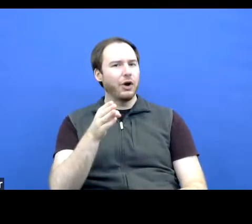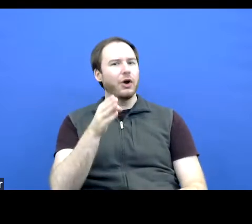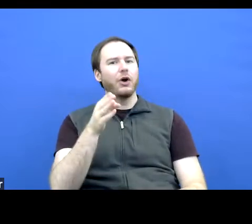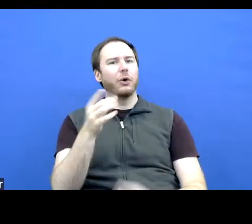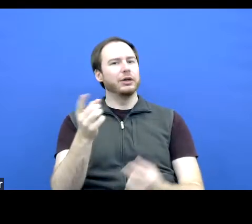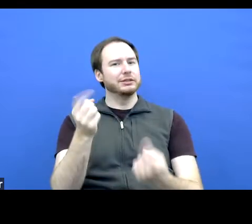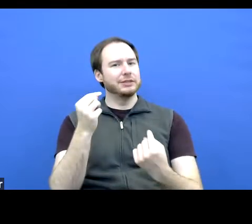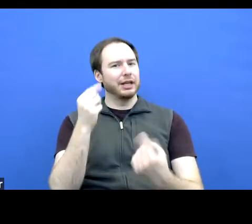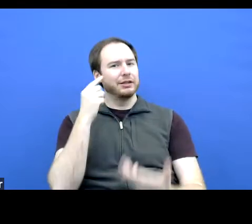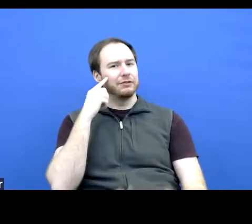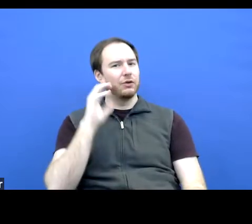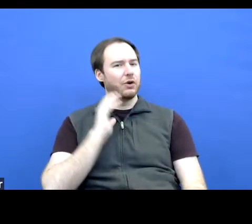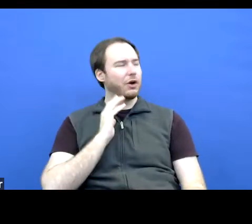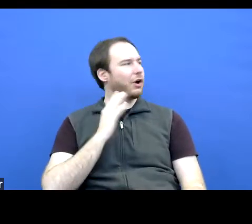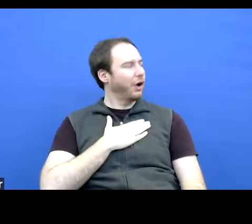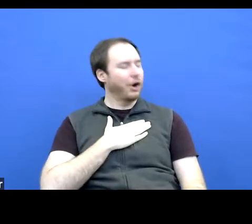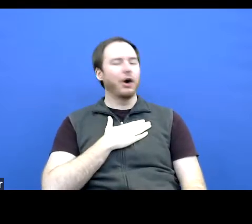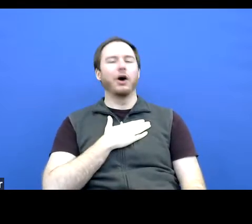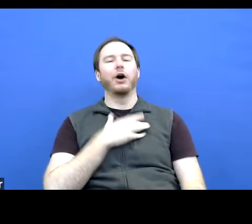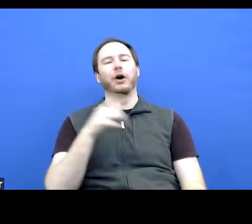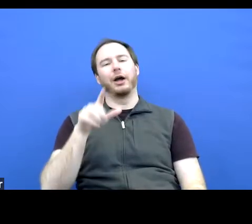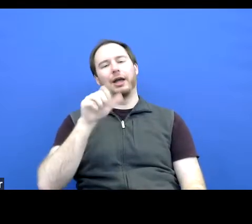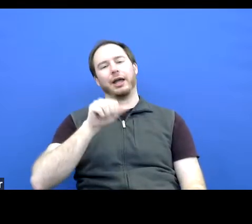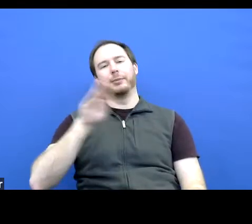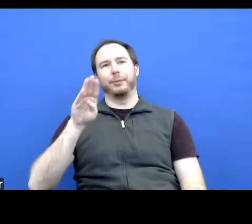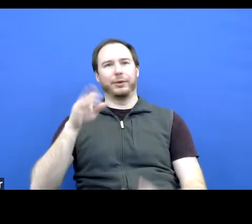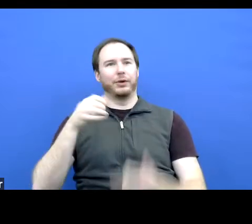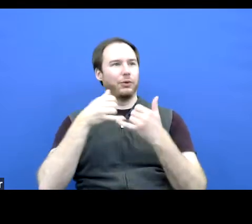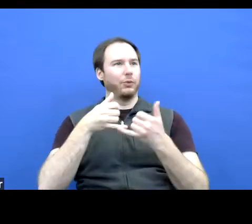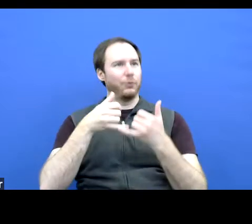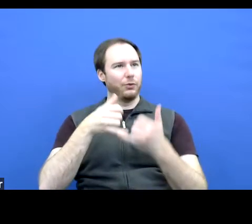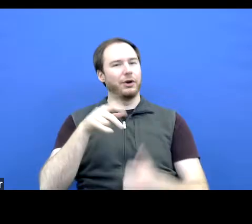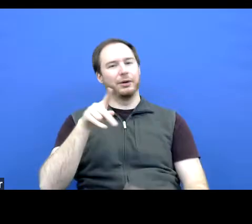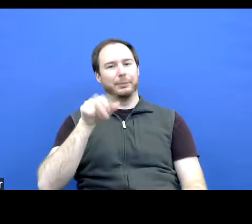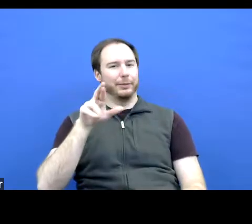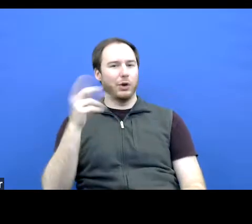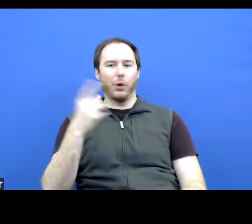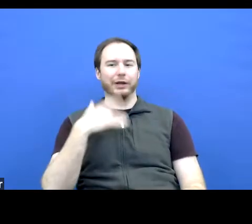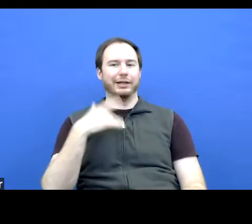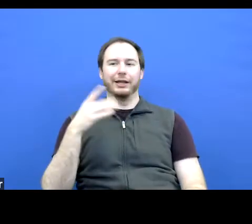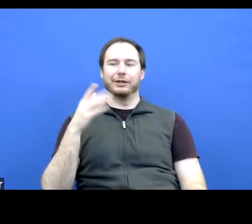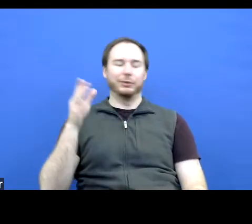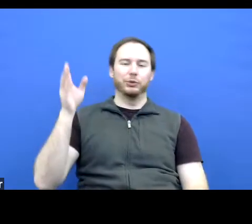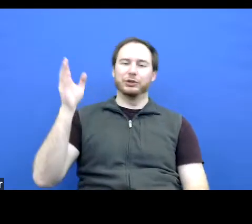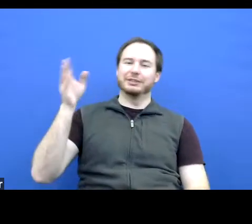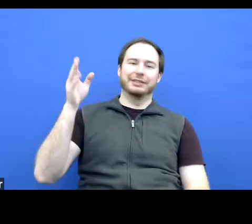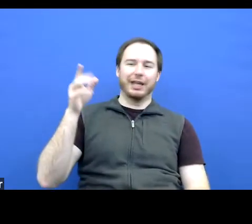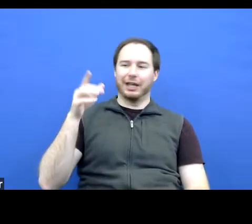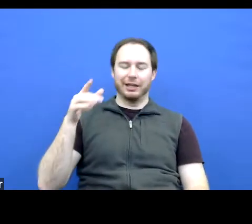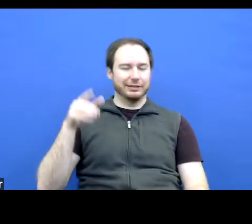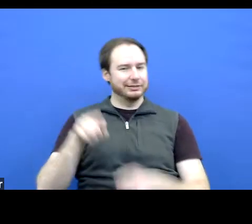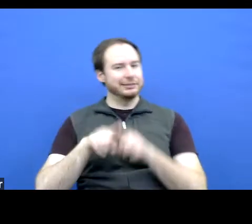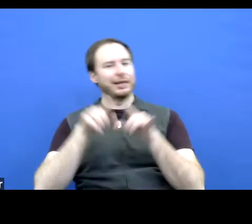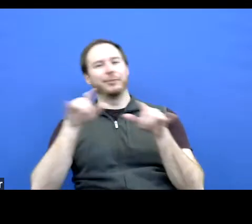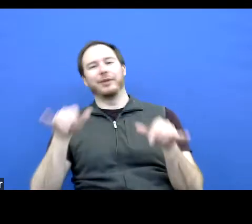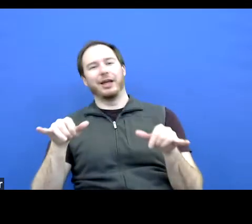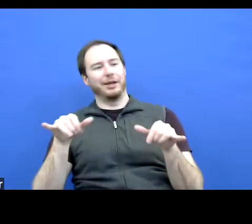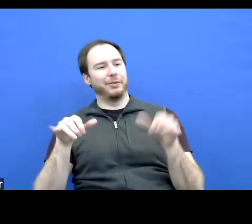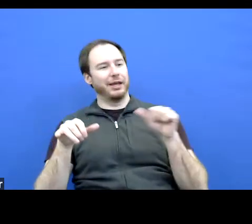attendee for our ABB awards. Peter always seems to be presenting around this time when we